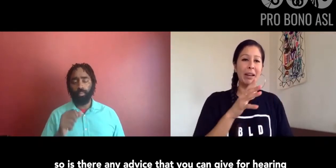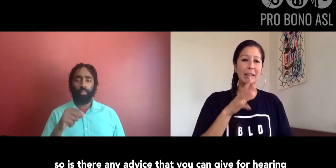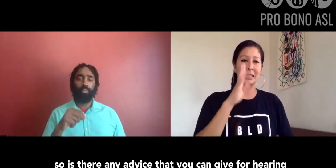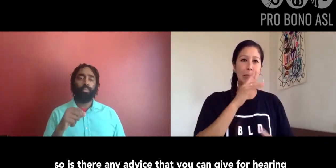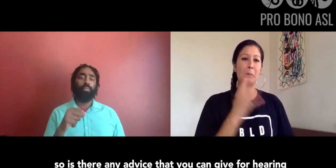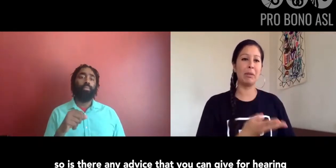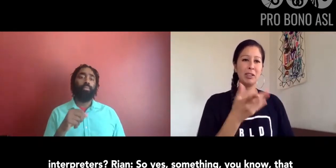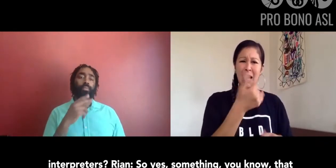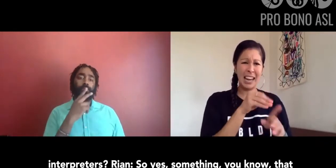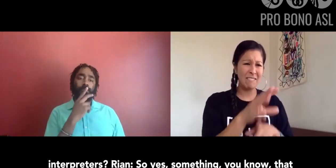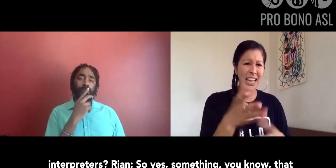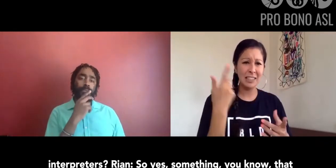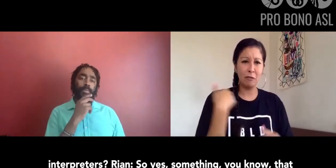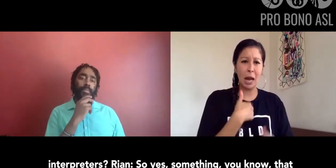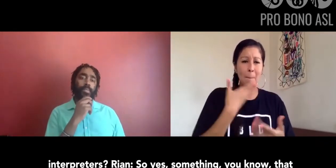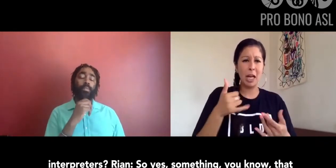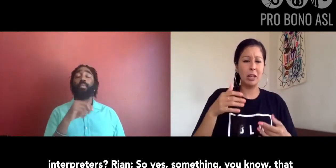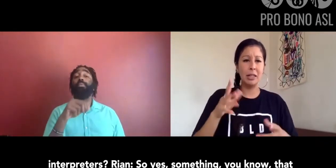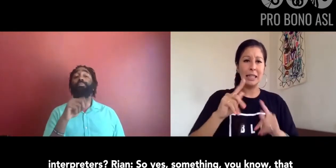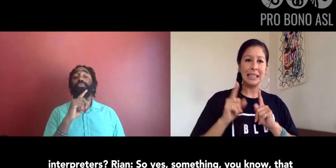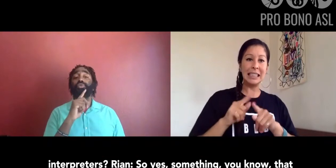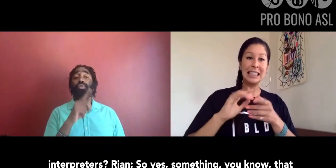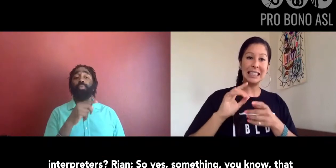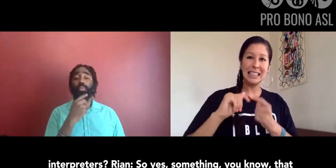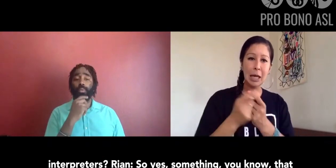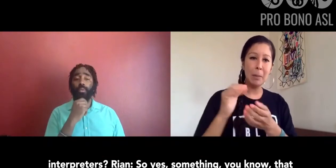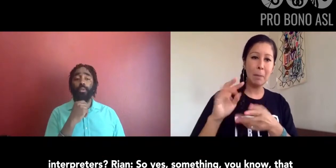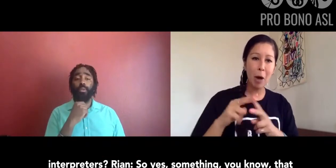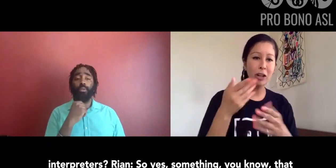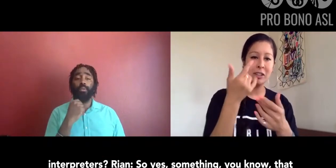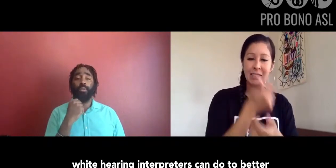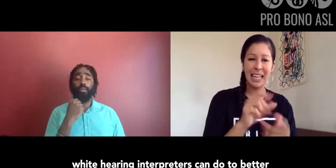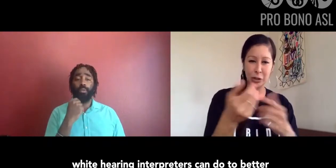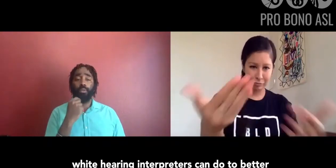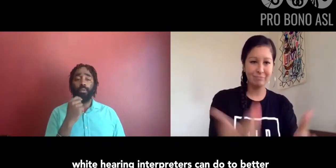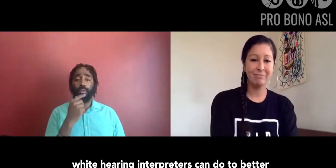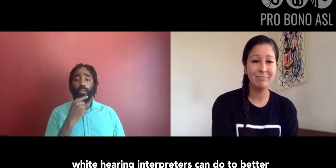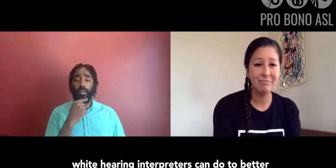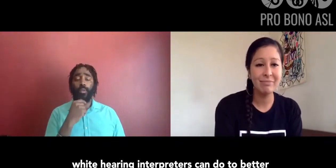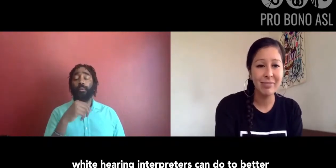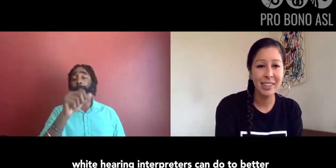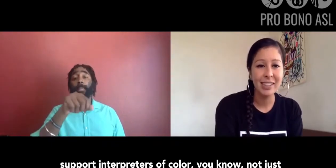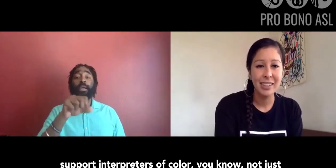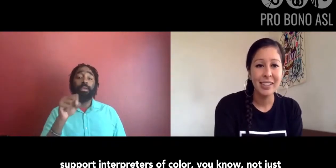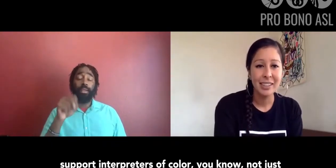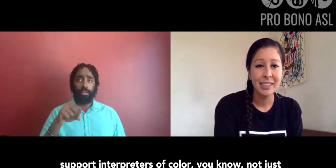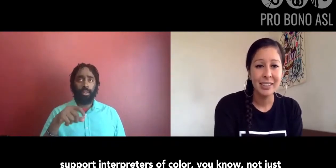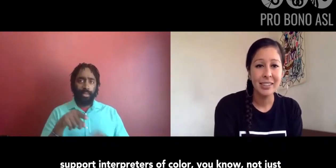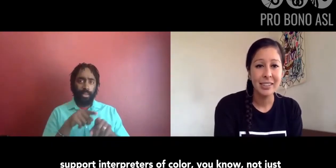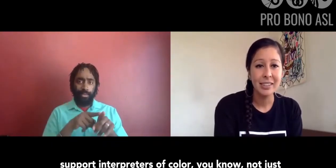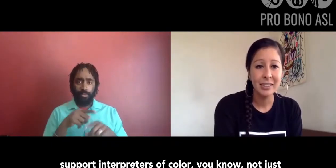there any advice you could give for hearing interpreters? So yes, something, that white hearing interpreters can do to better